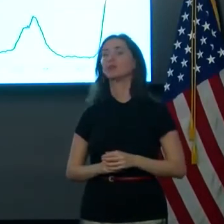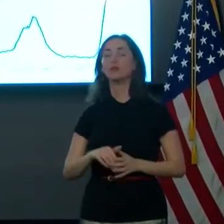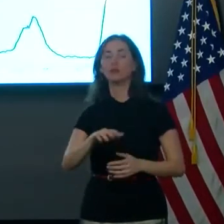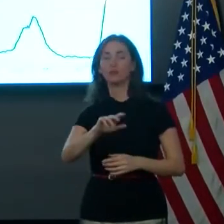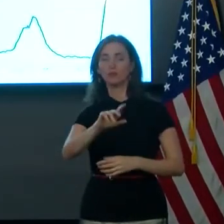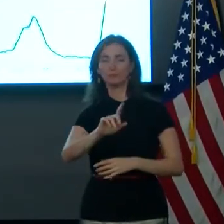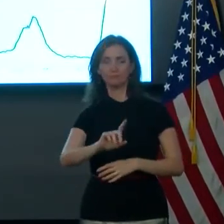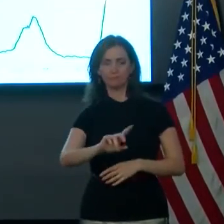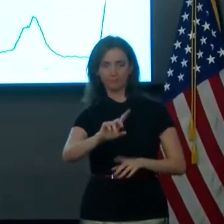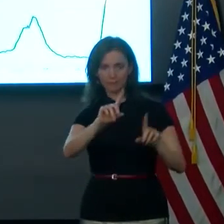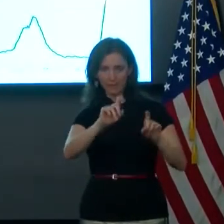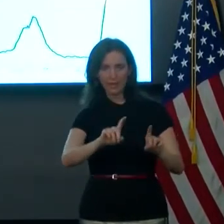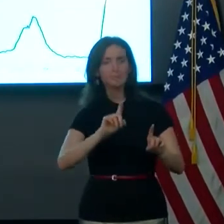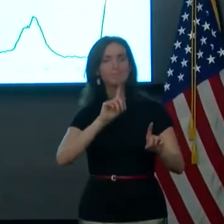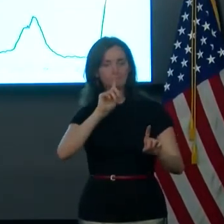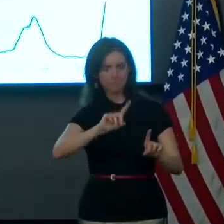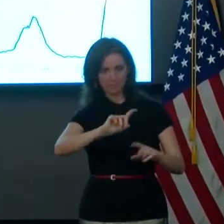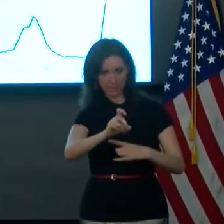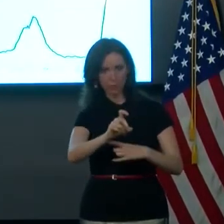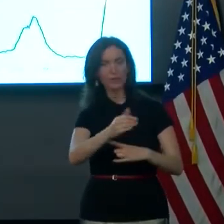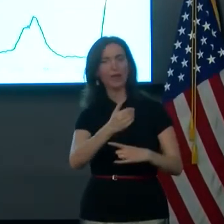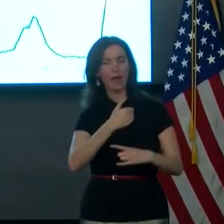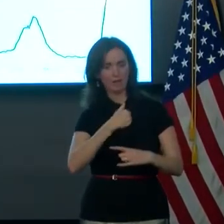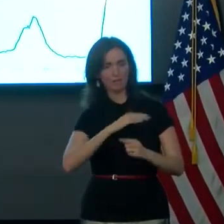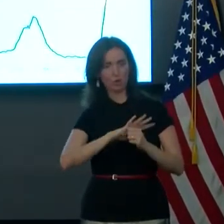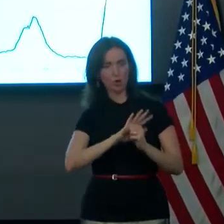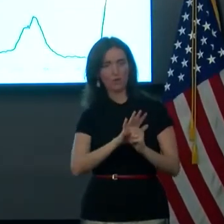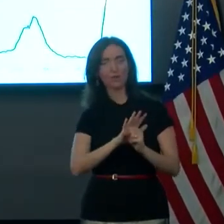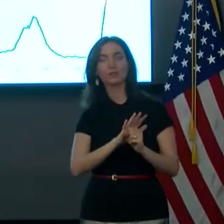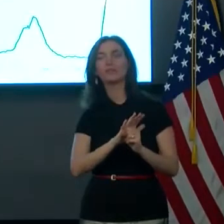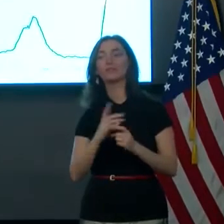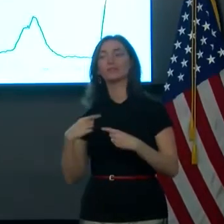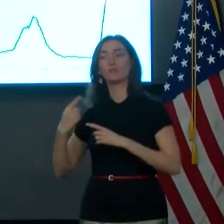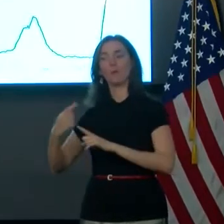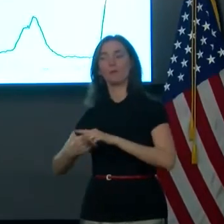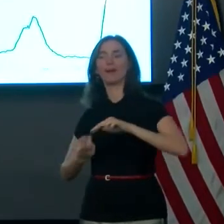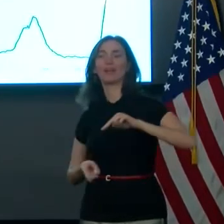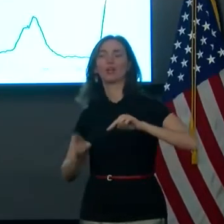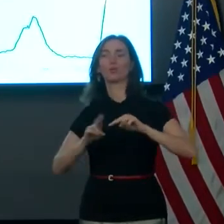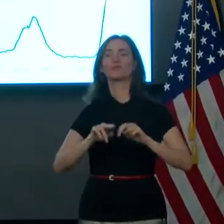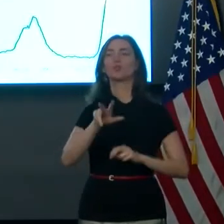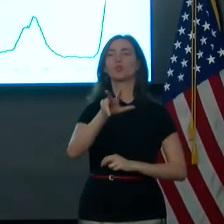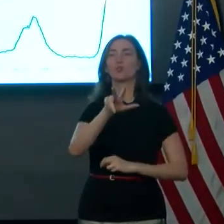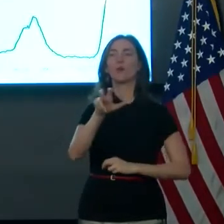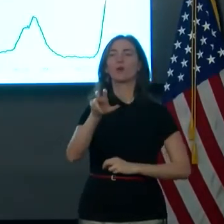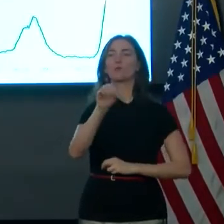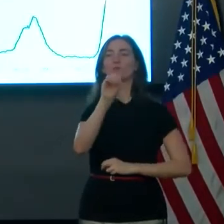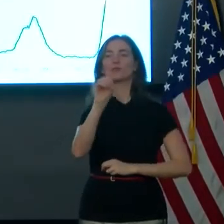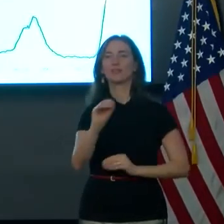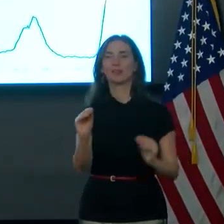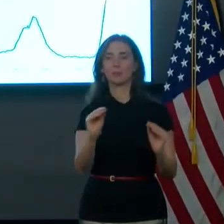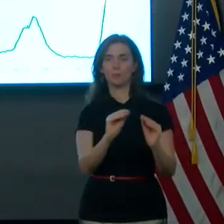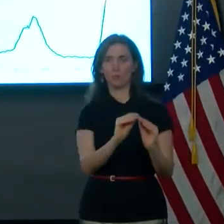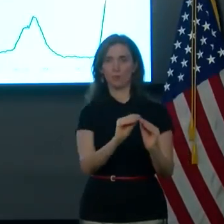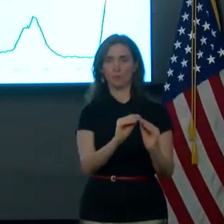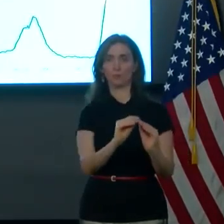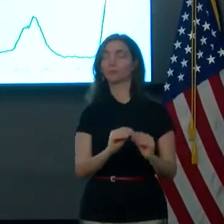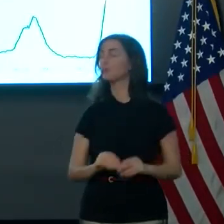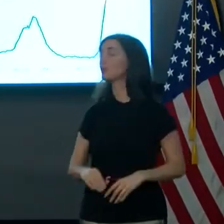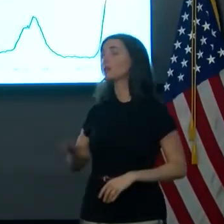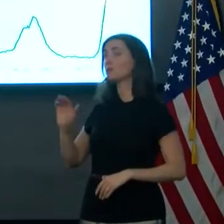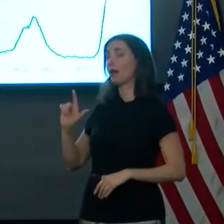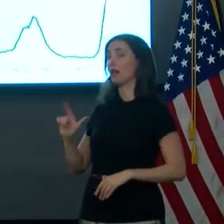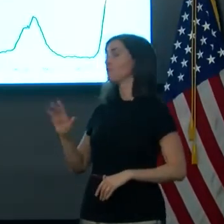diagnosed by about 300% over the past month. On the bottom left, you'll